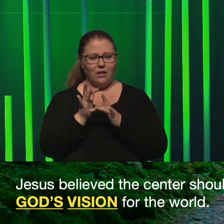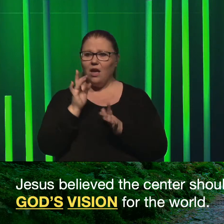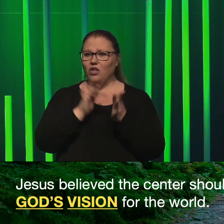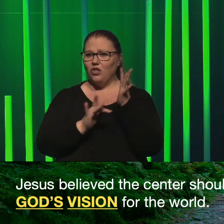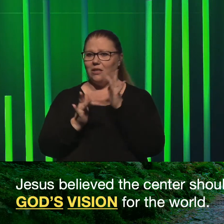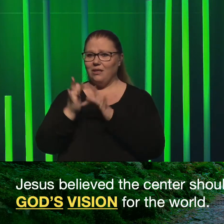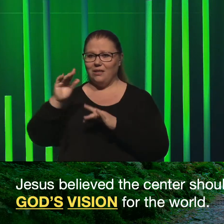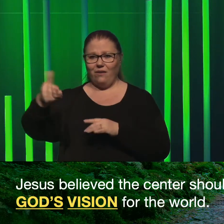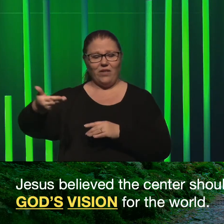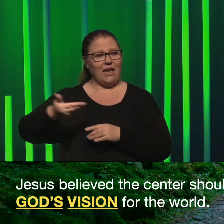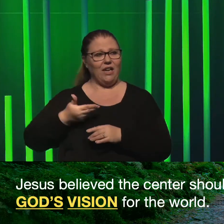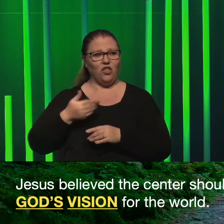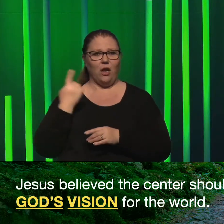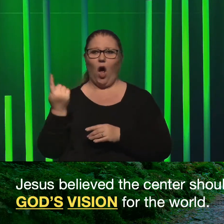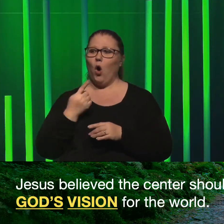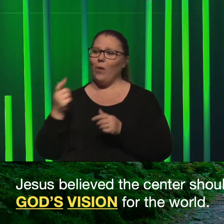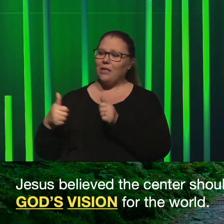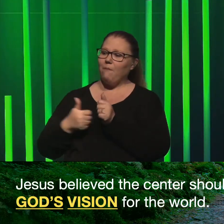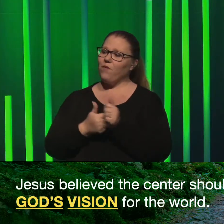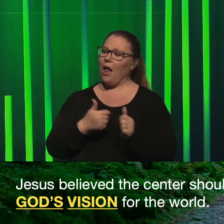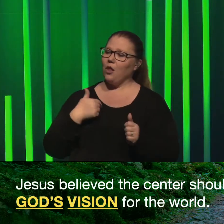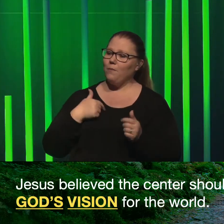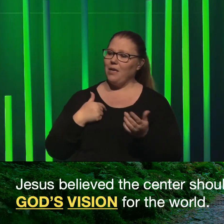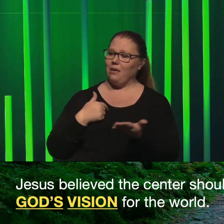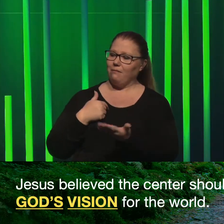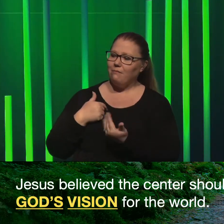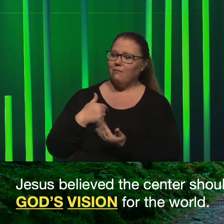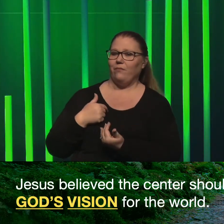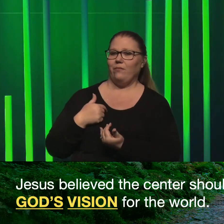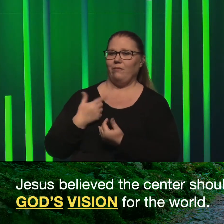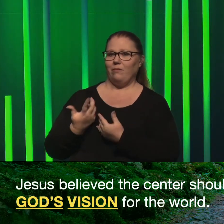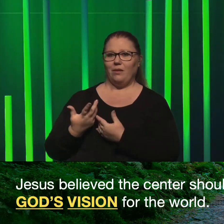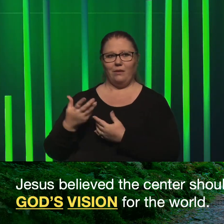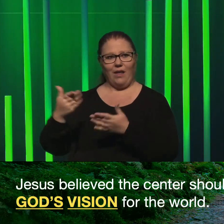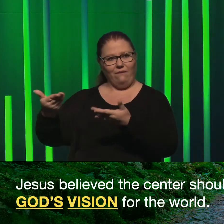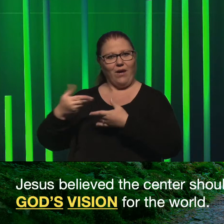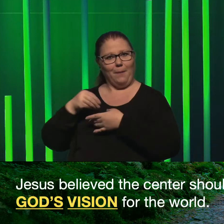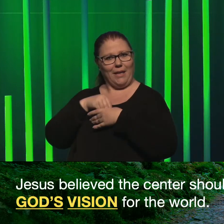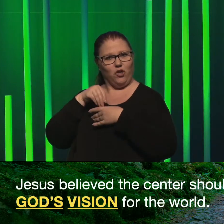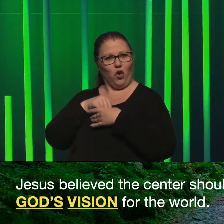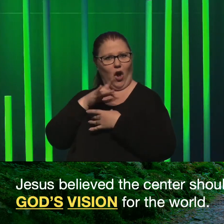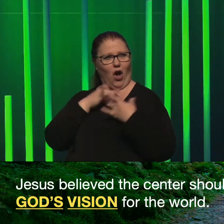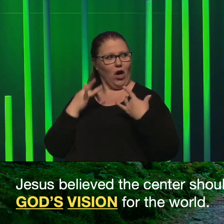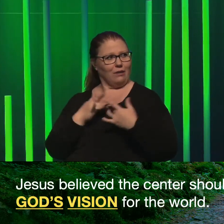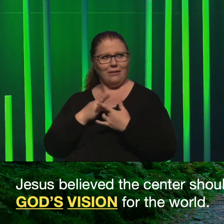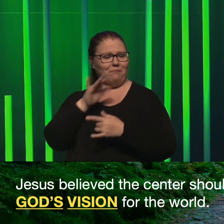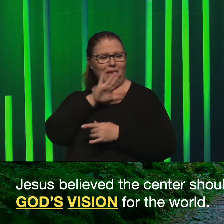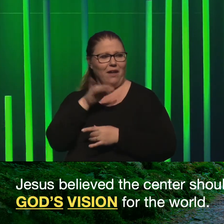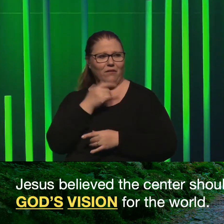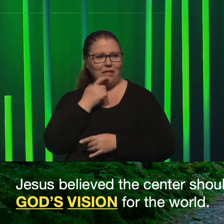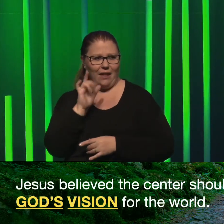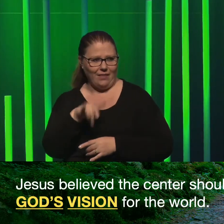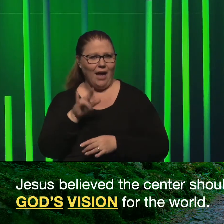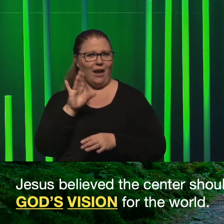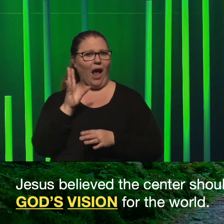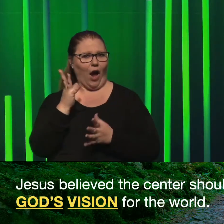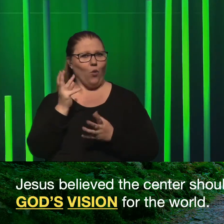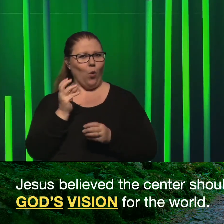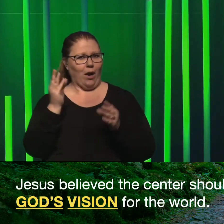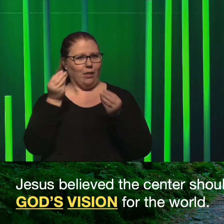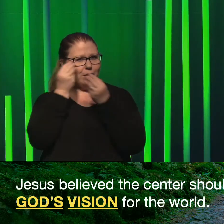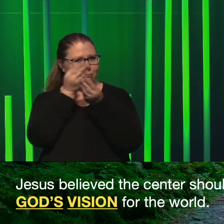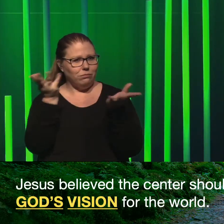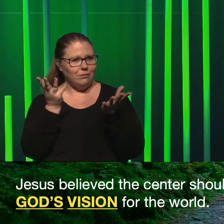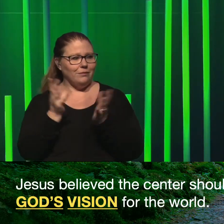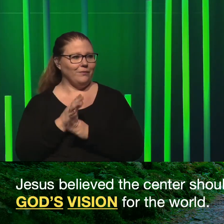always, come follow me. You know, Jesus never said, invite me into your heart. Isn't that interesting? He never said that. I just want to dispel that myth right now. Never